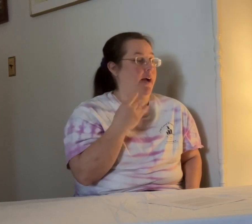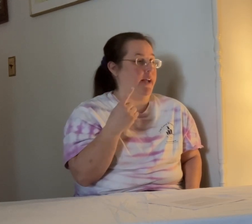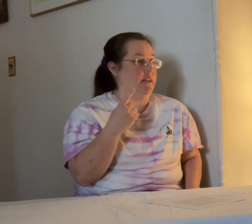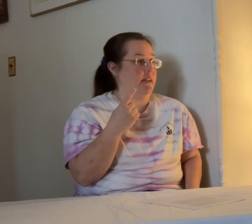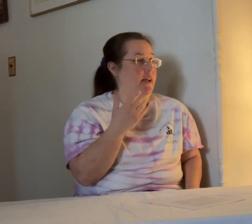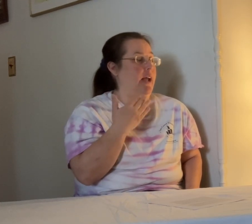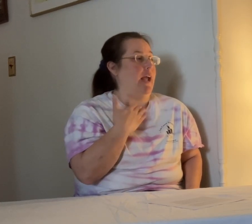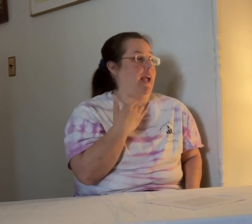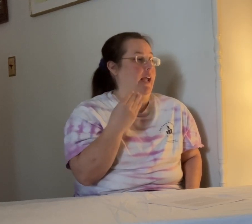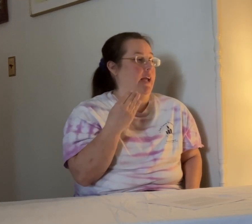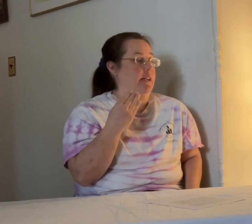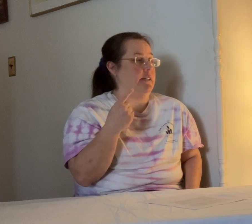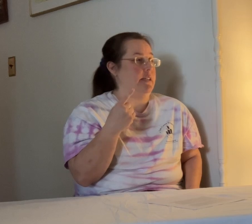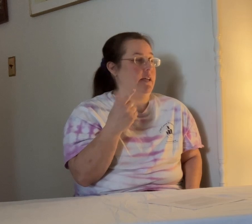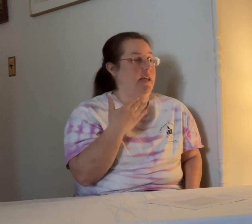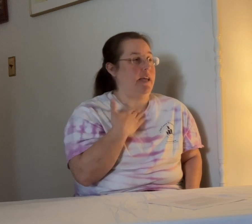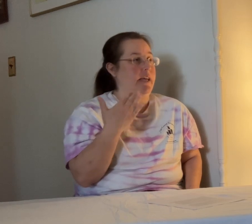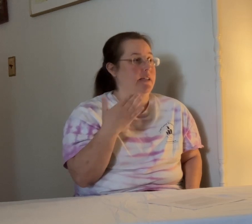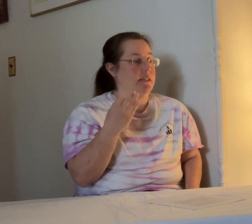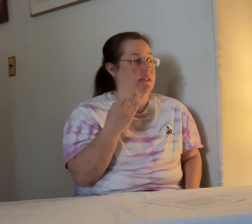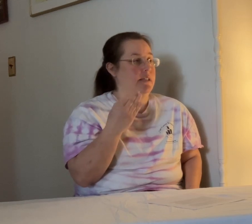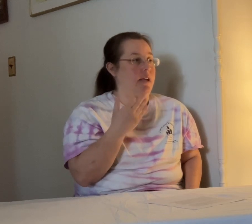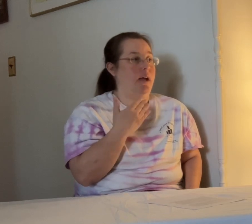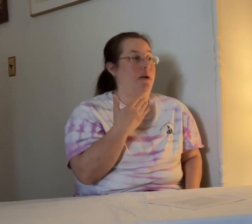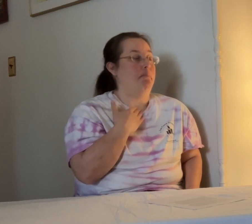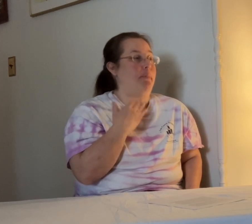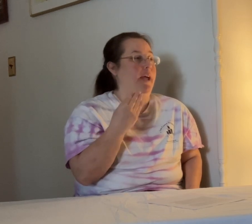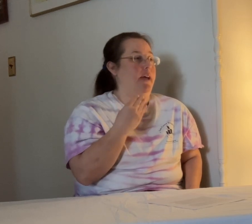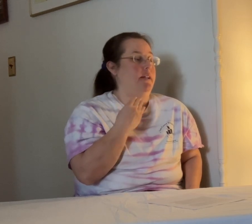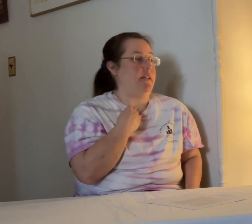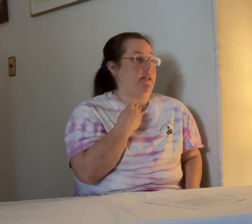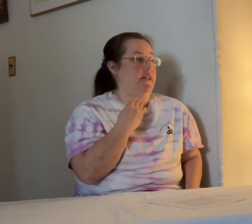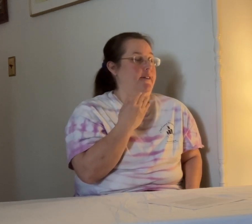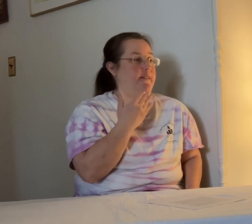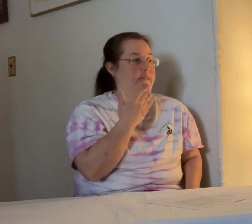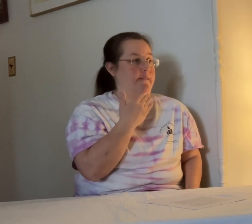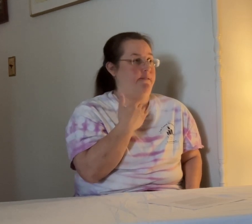mind and its manifestation.